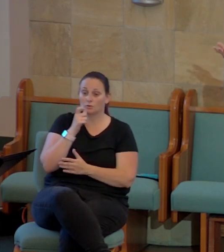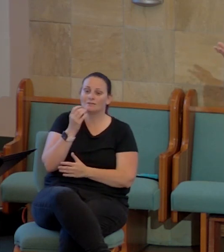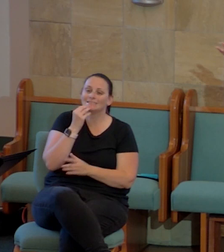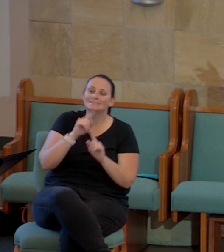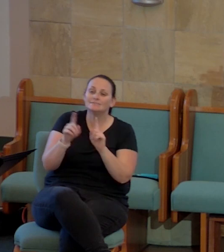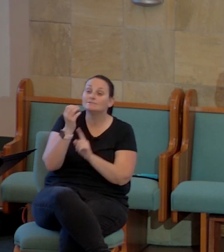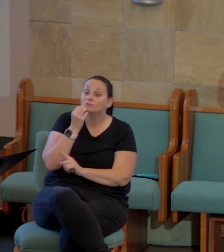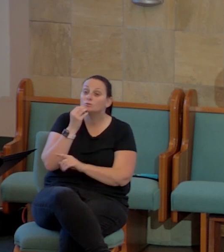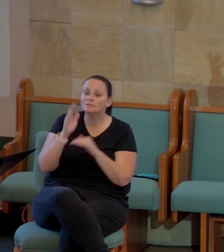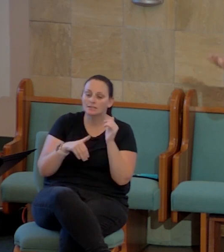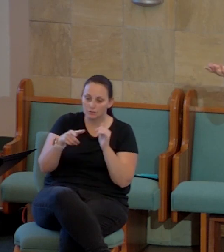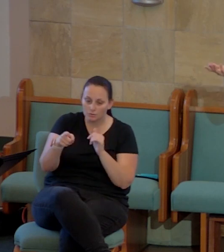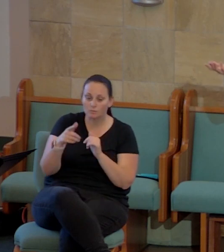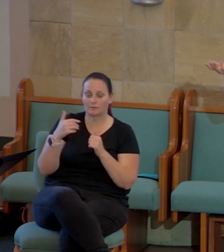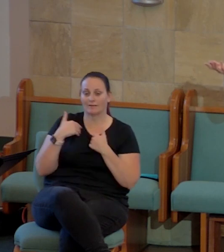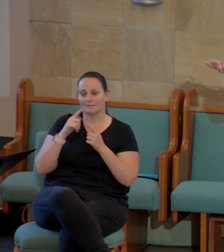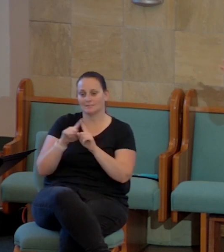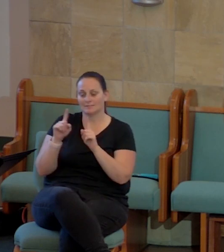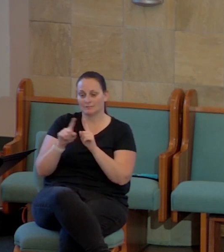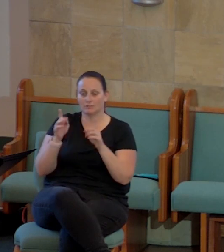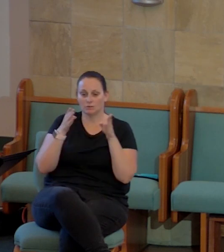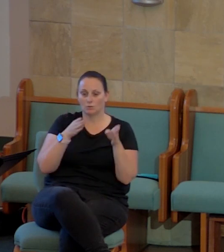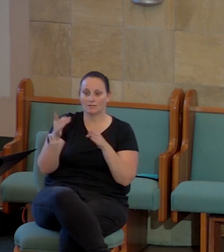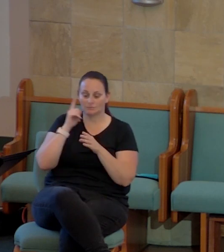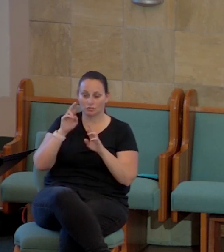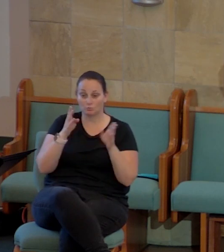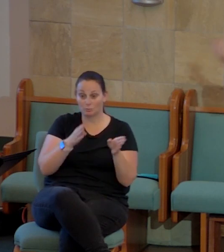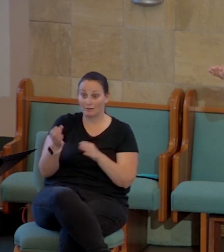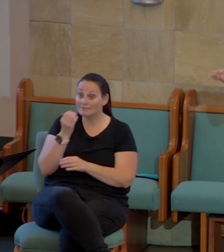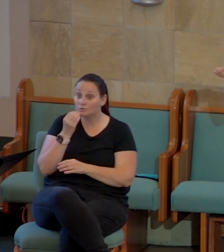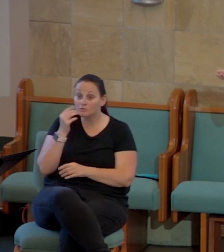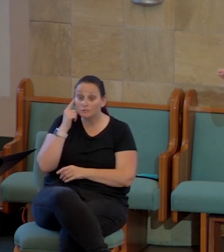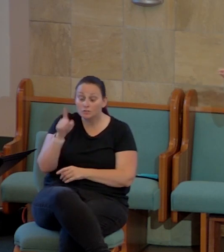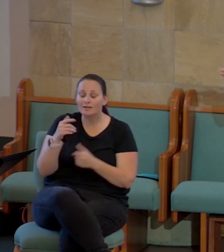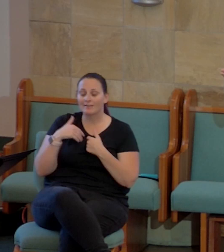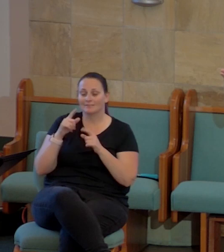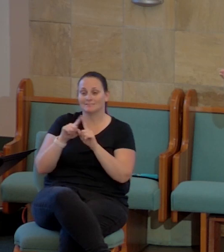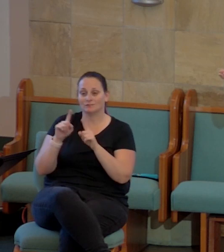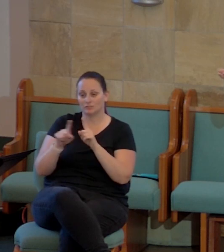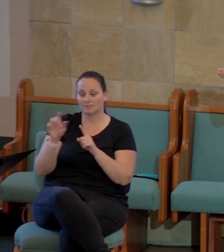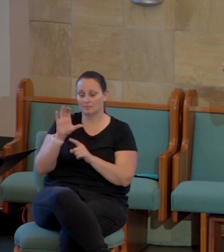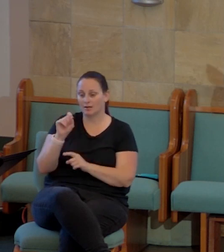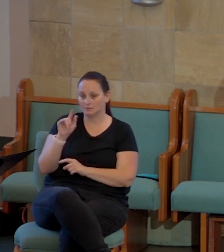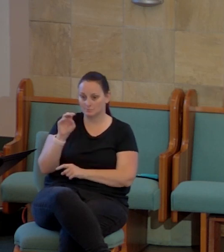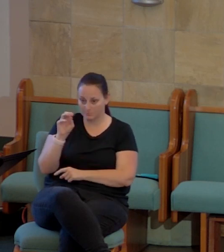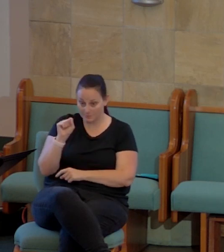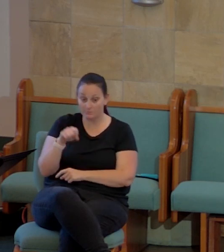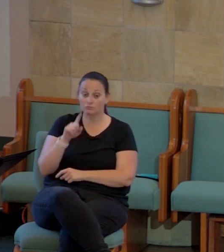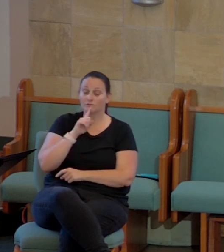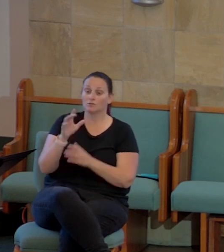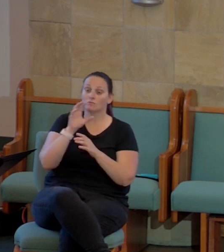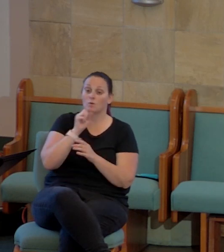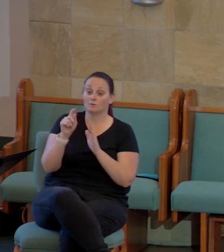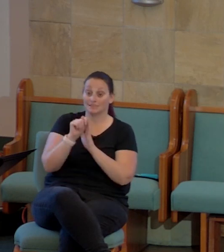different food than you, has different ways of preparing food for you, who has different customs than you. The Old